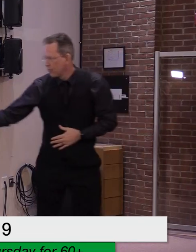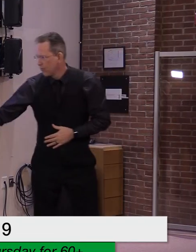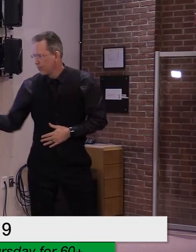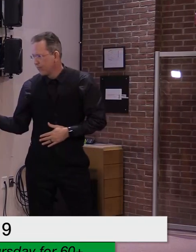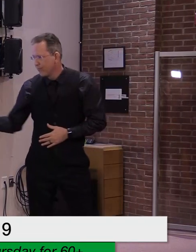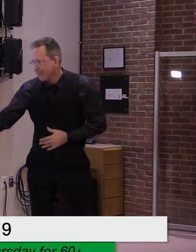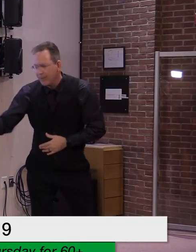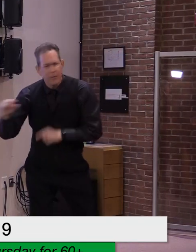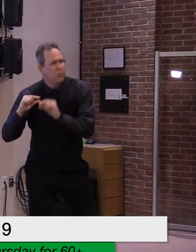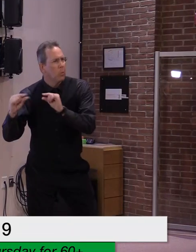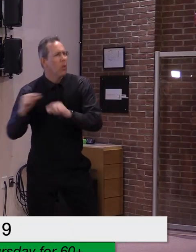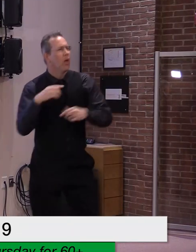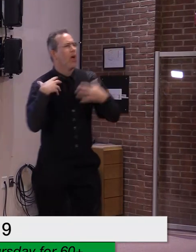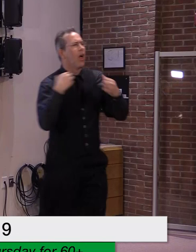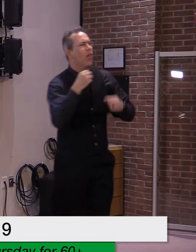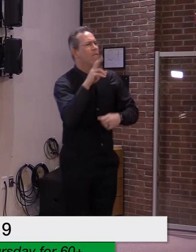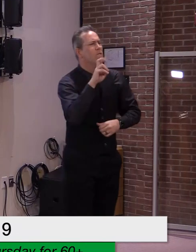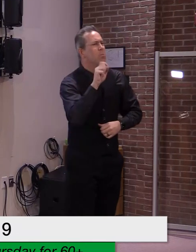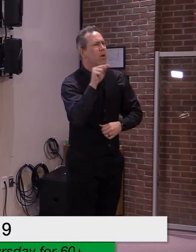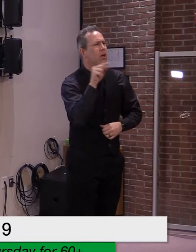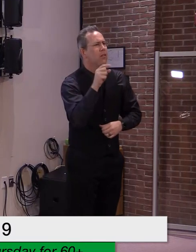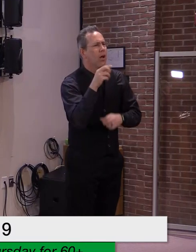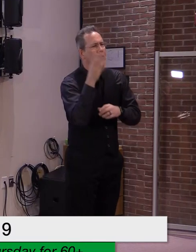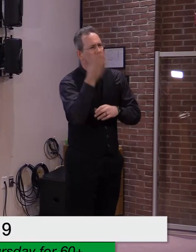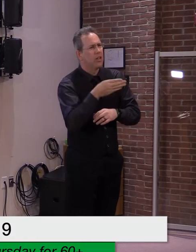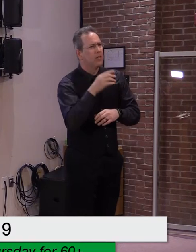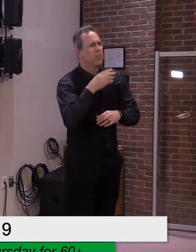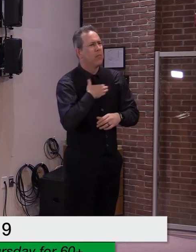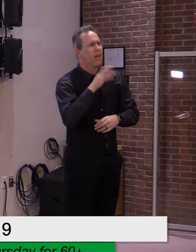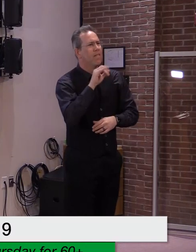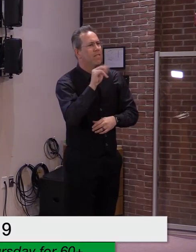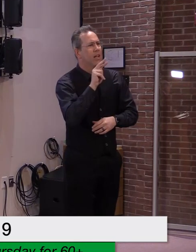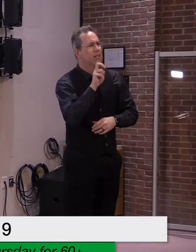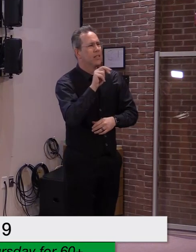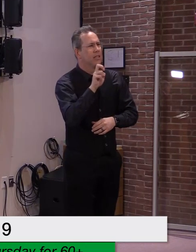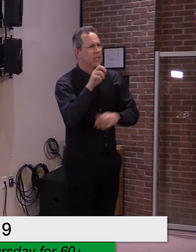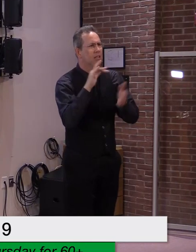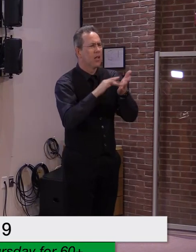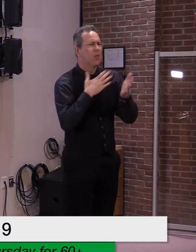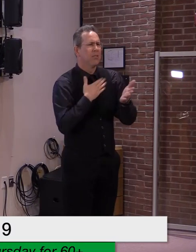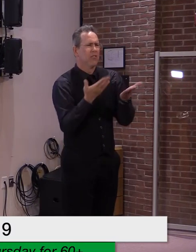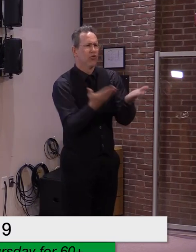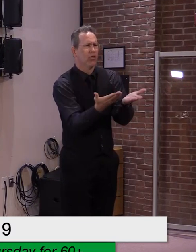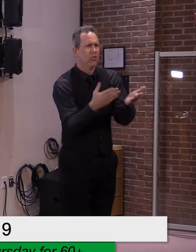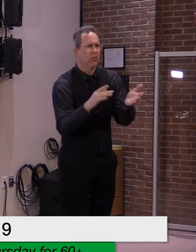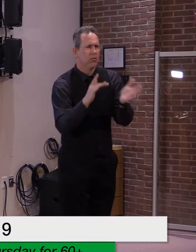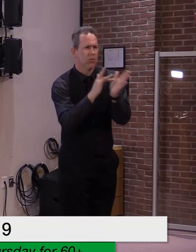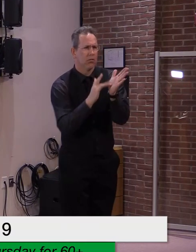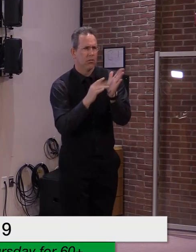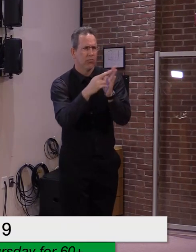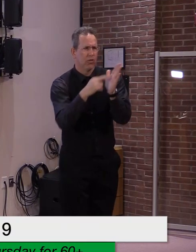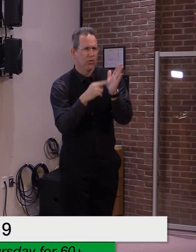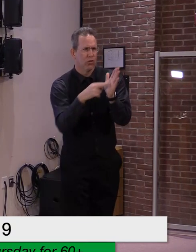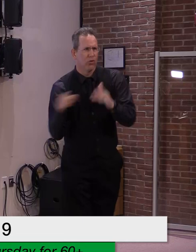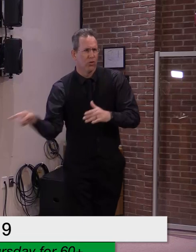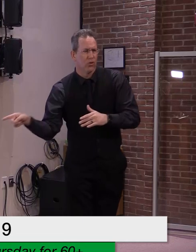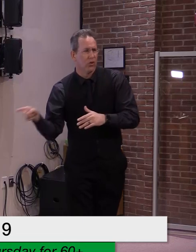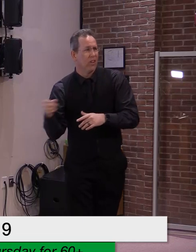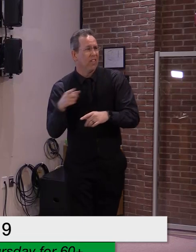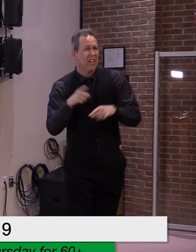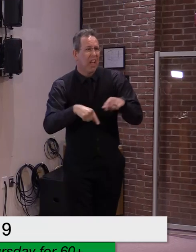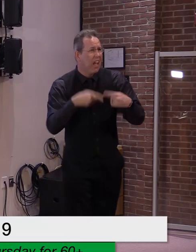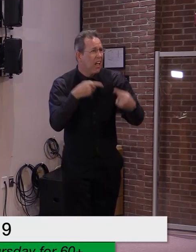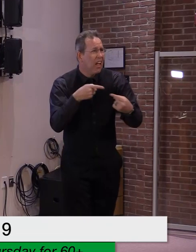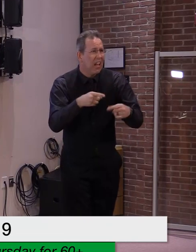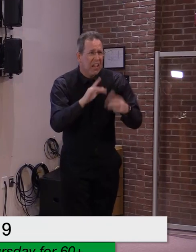healthvermont.gov/myvaccine. This is the preferred method. If you don't have online access, you can call